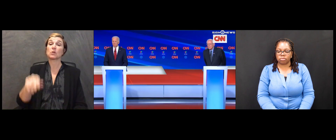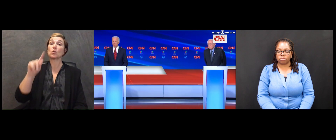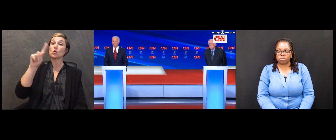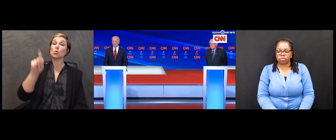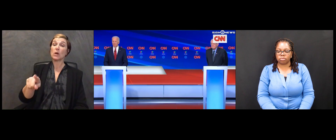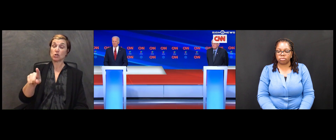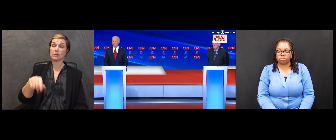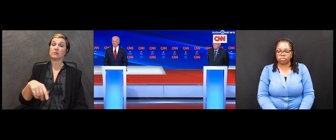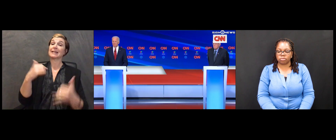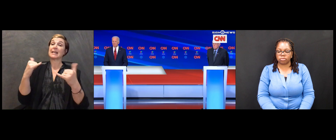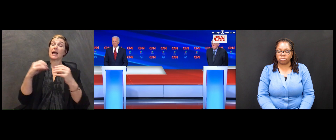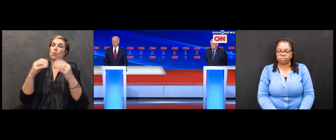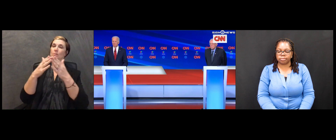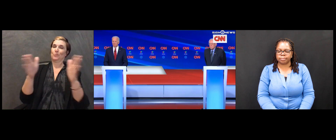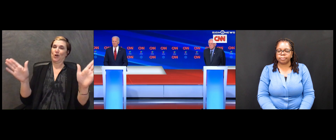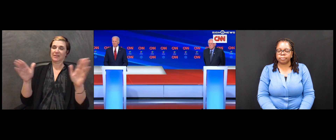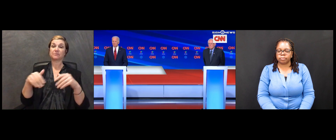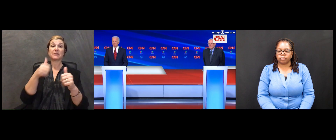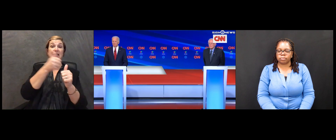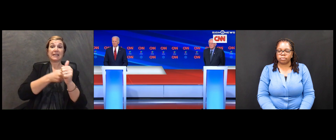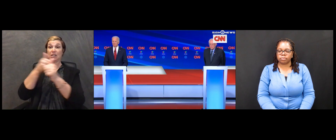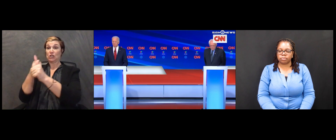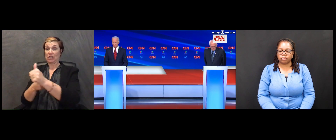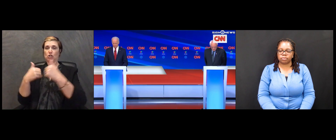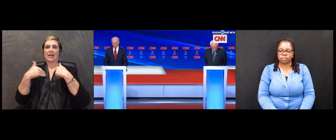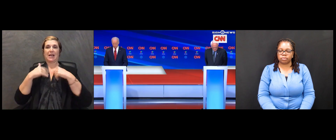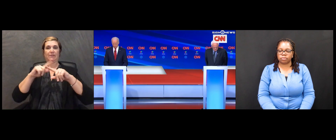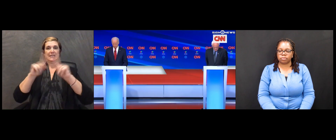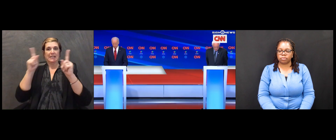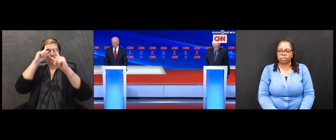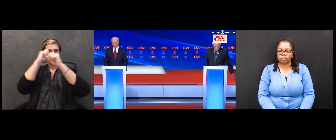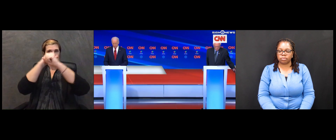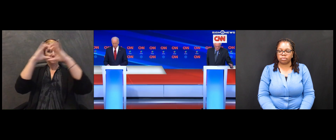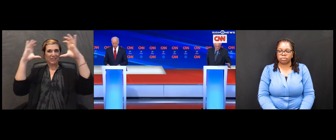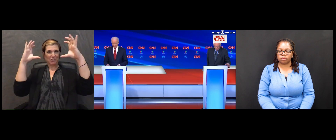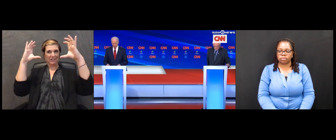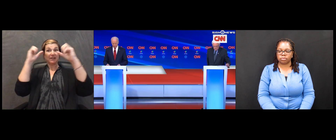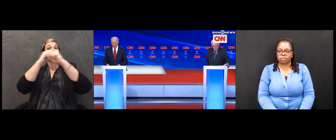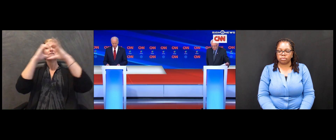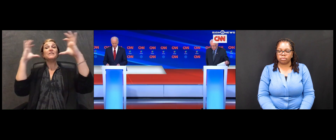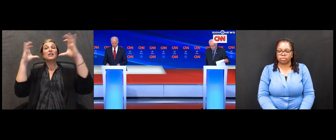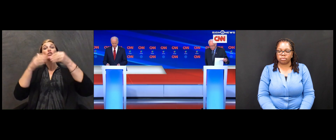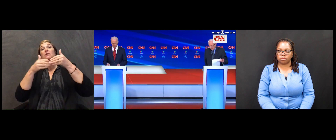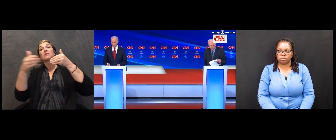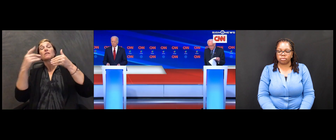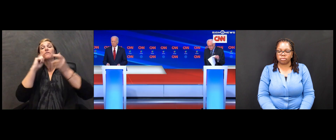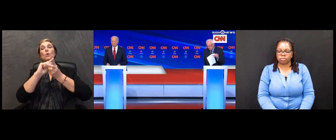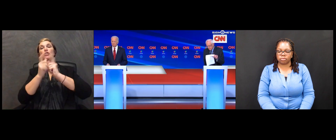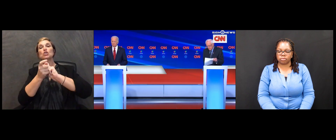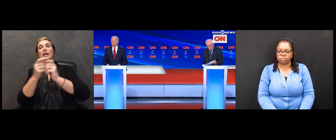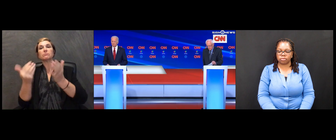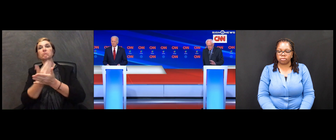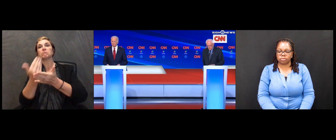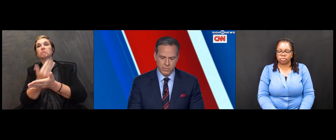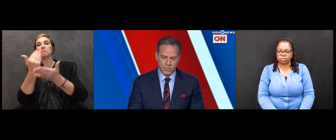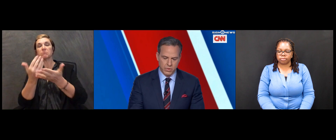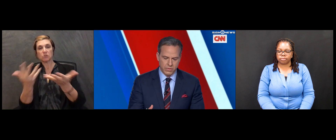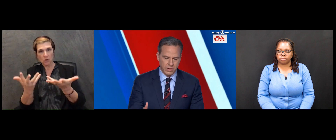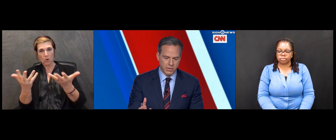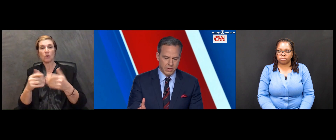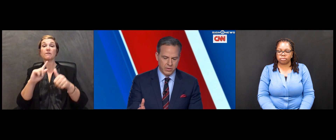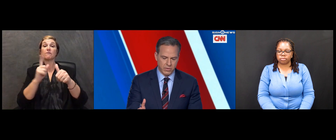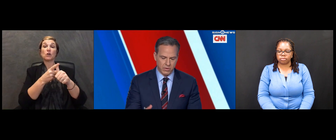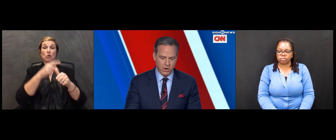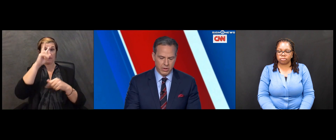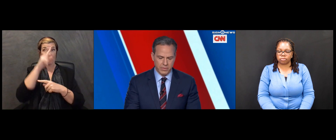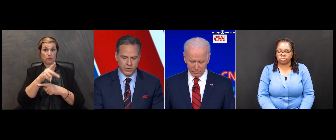this campaign, you've each laid out starkly different visions for how to bring about change. Vice President Biden,